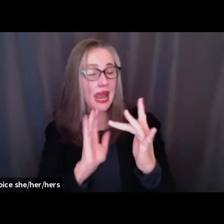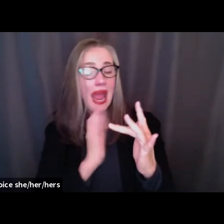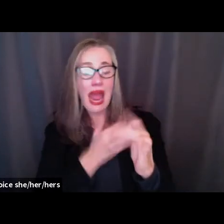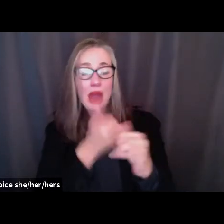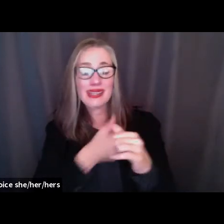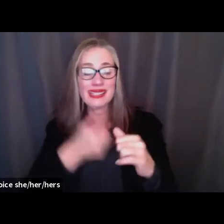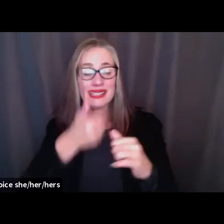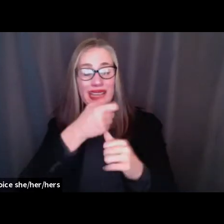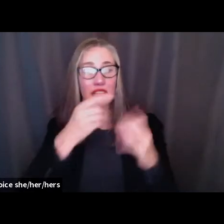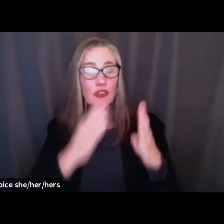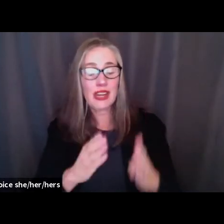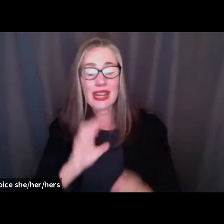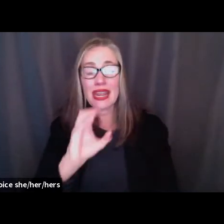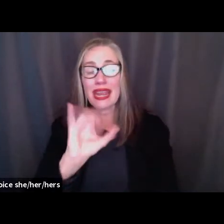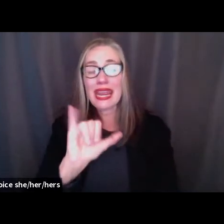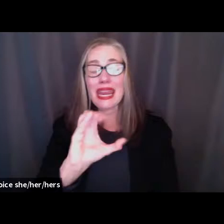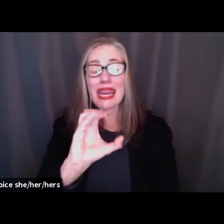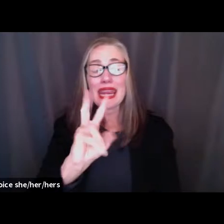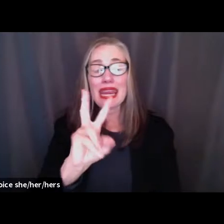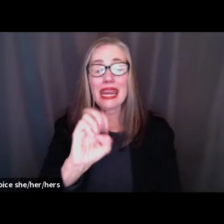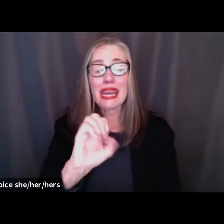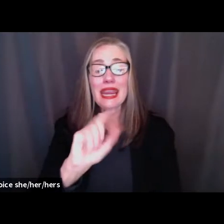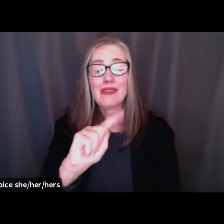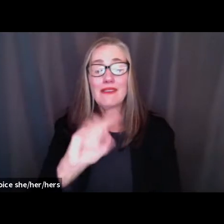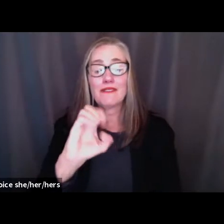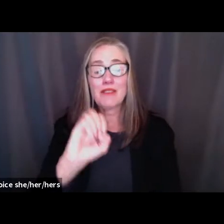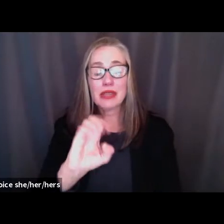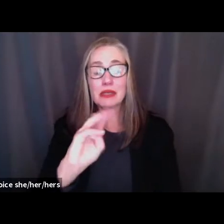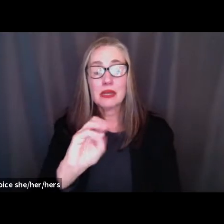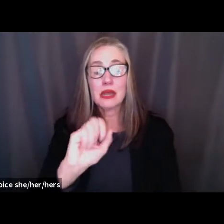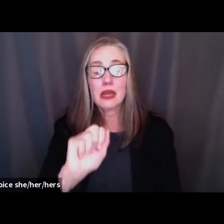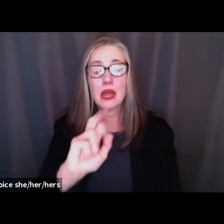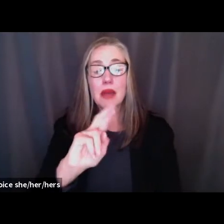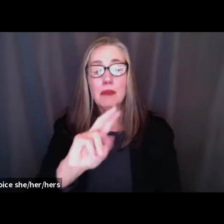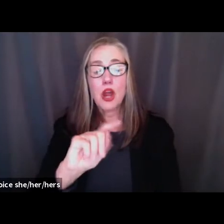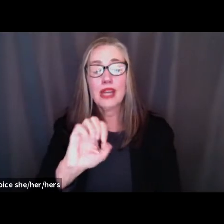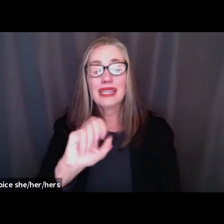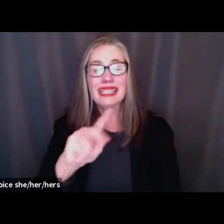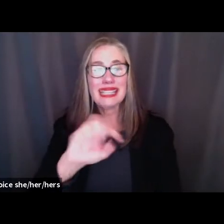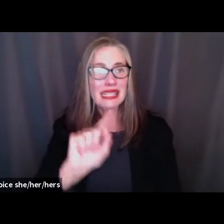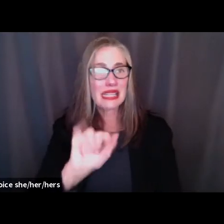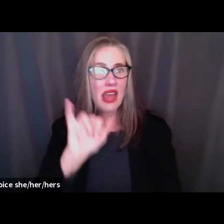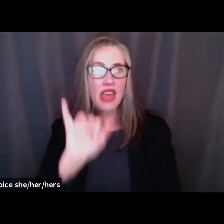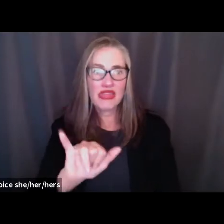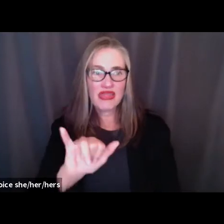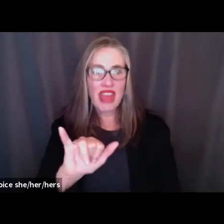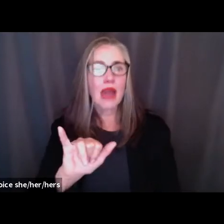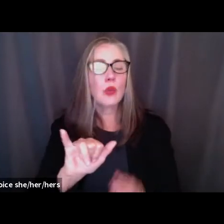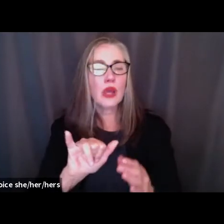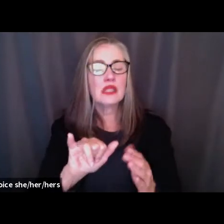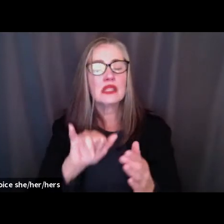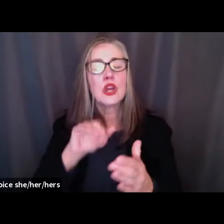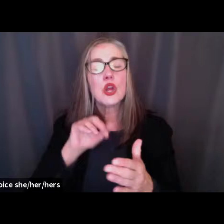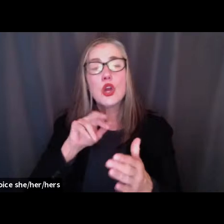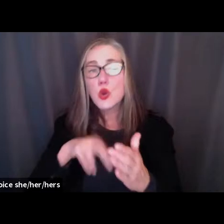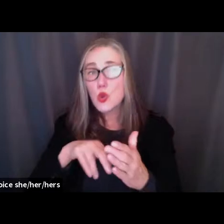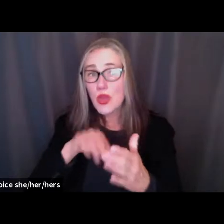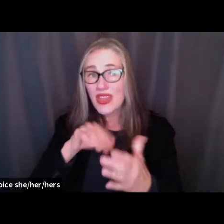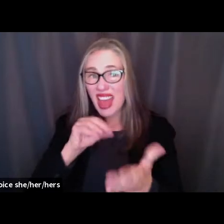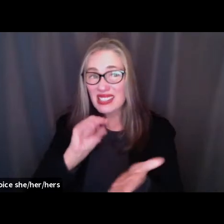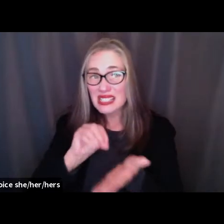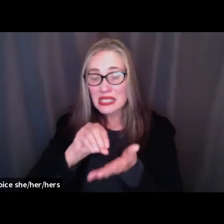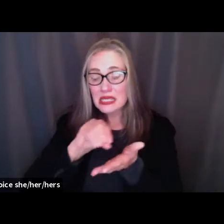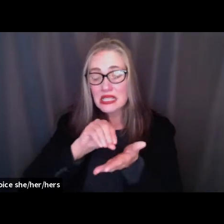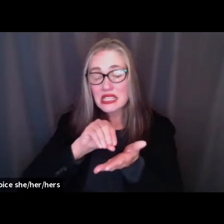director, Yvette Martinez. I will say that that spending plan was reviewed in closed session because the Finance